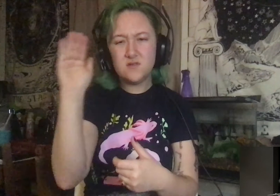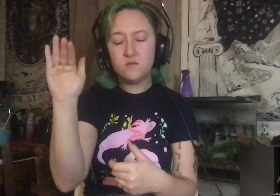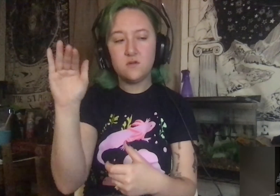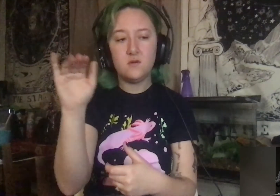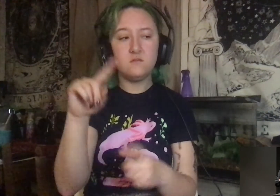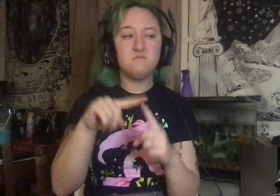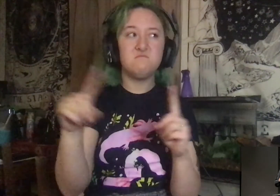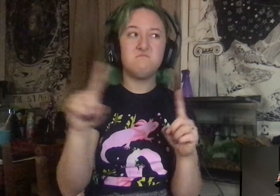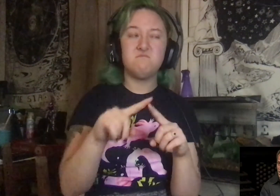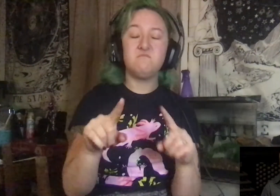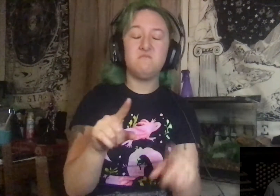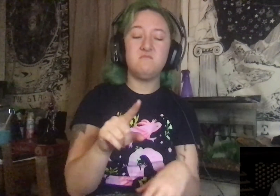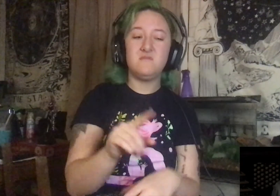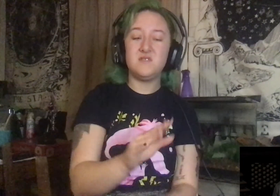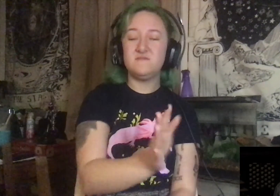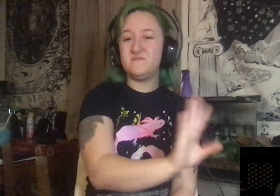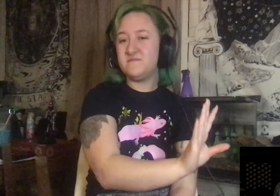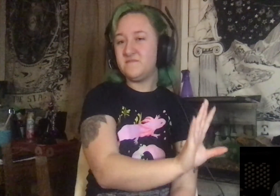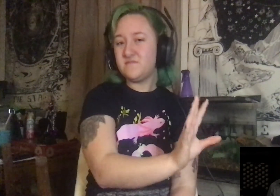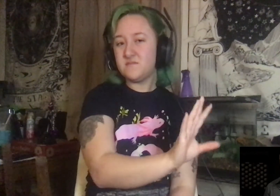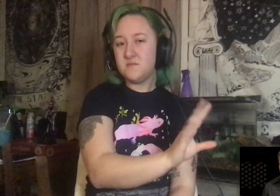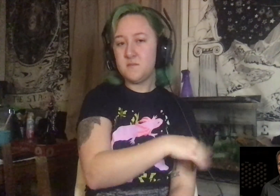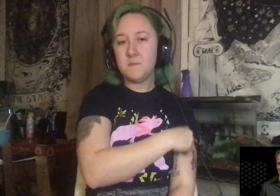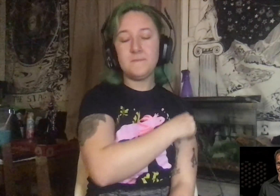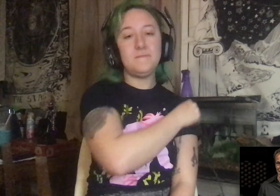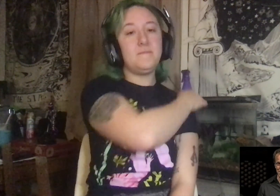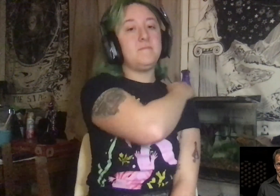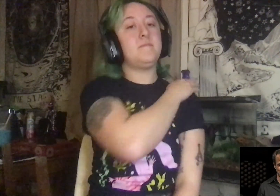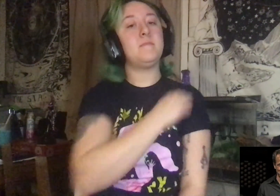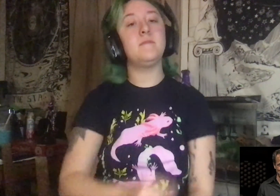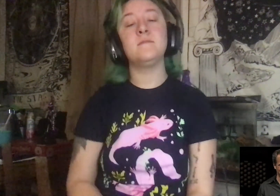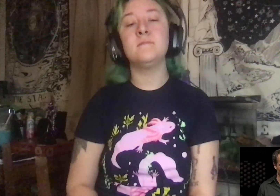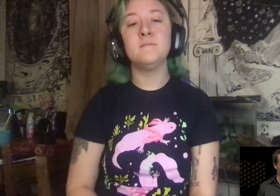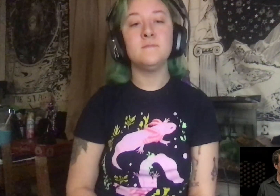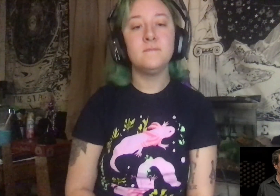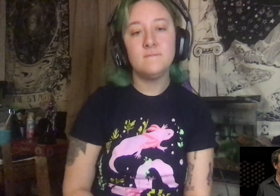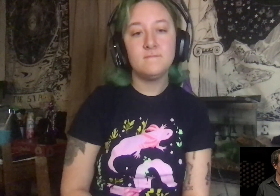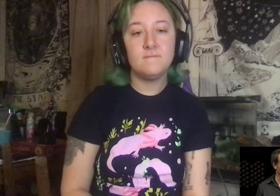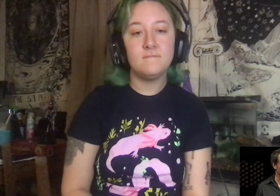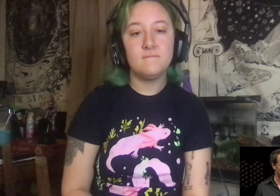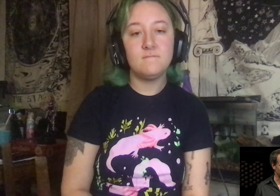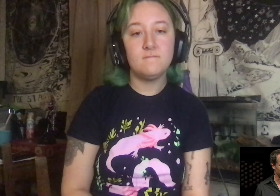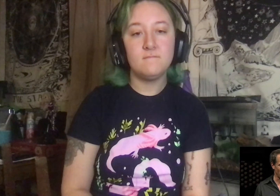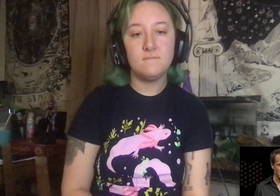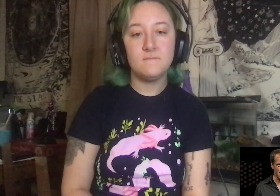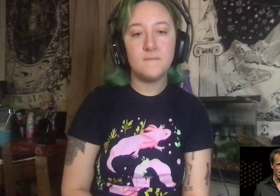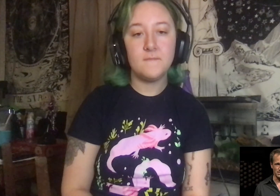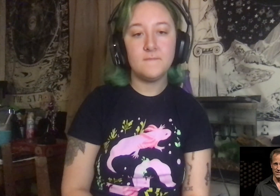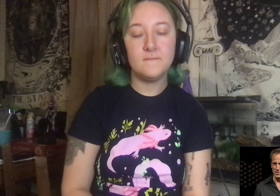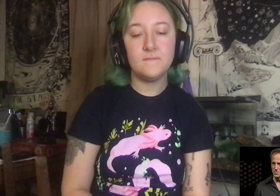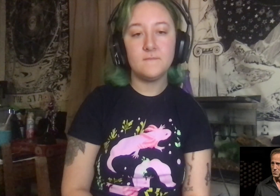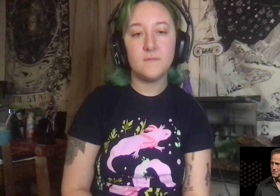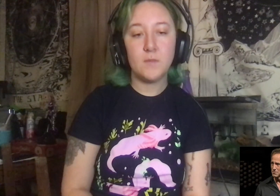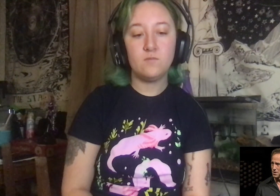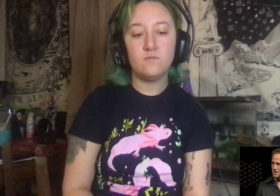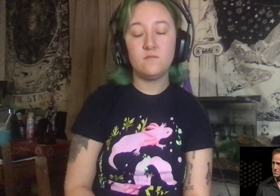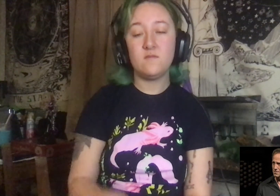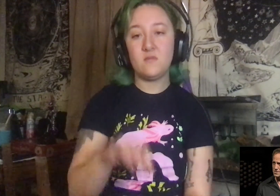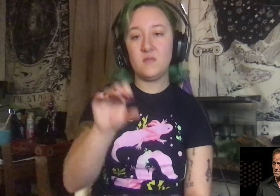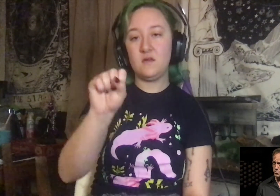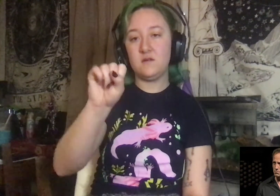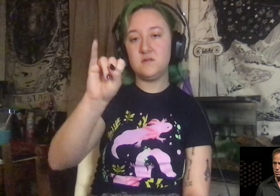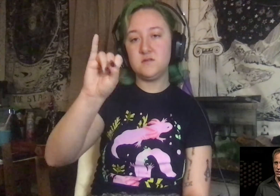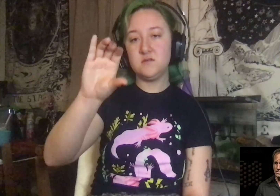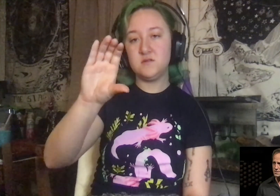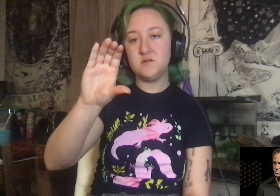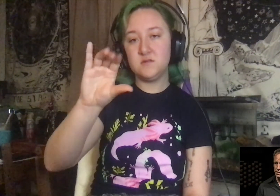front in this war. And right here, guys, Silicon Valley. I mean, how many people have an iPhone on them right now? How many people have their Blackberries